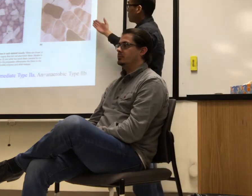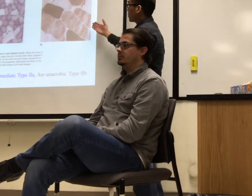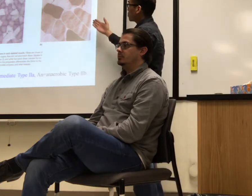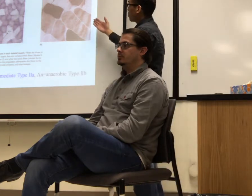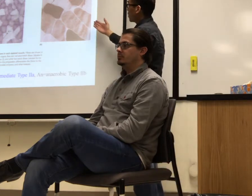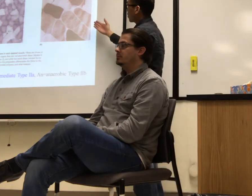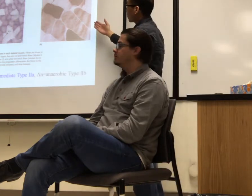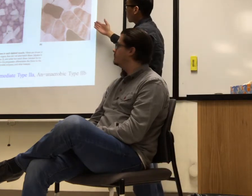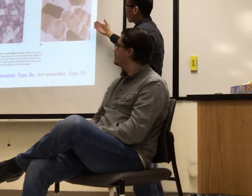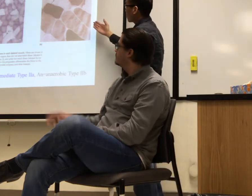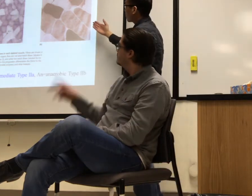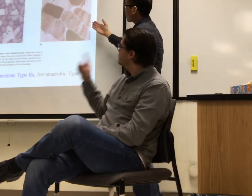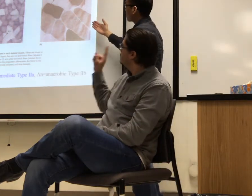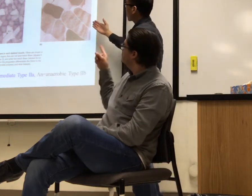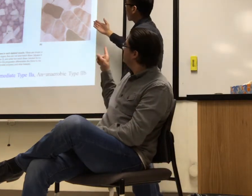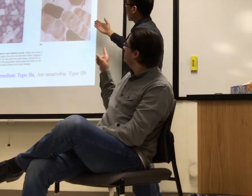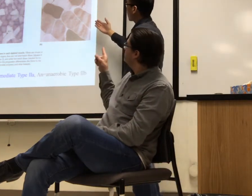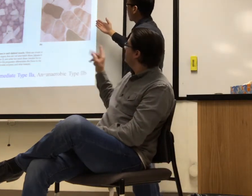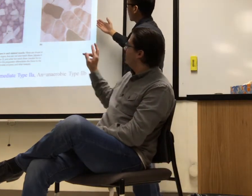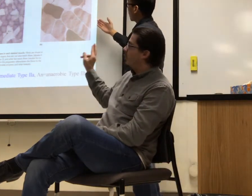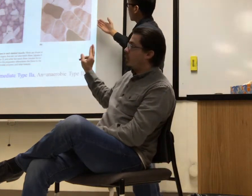Looking at this picture here,